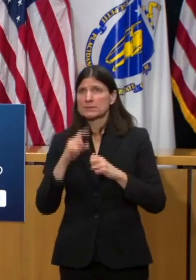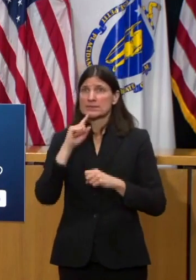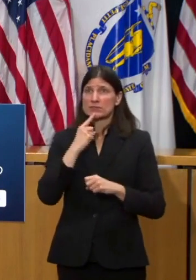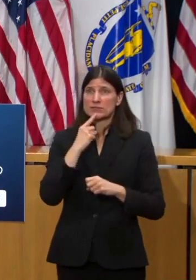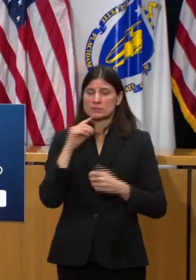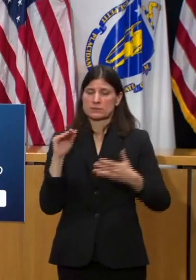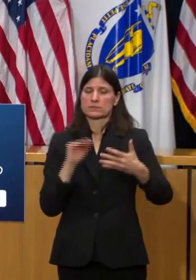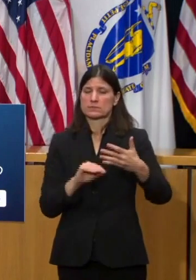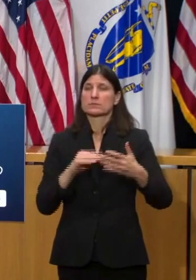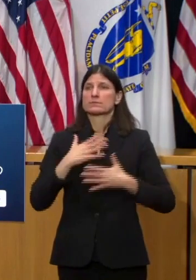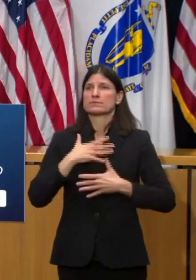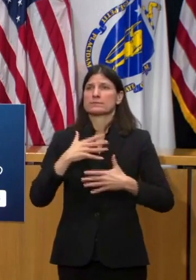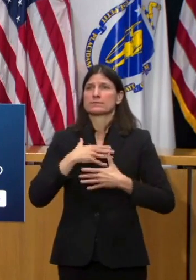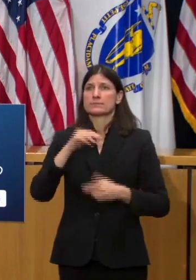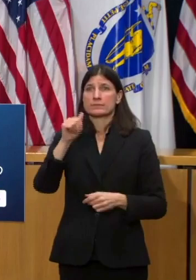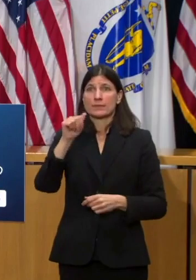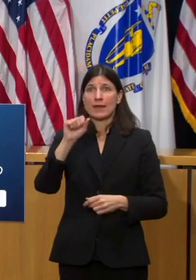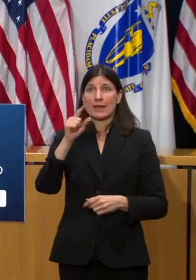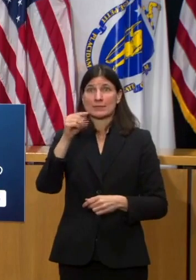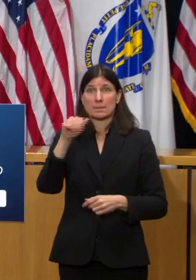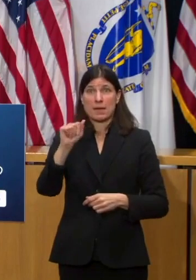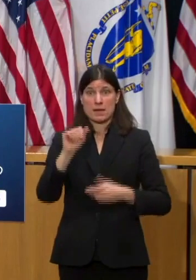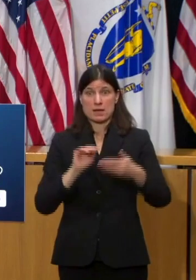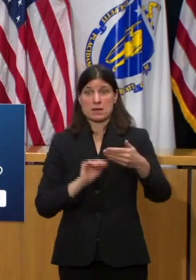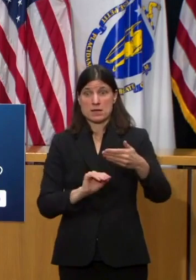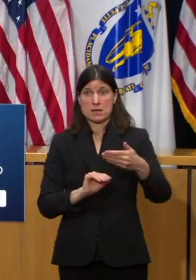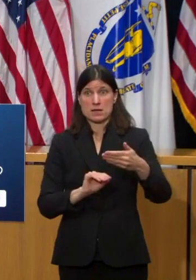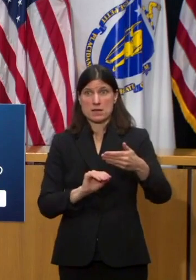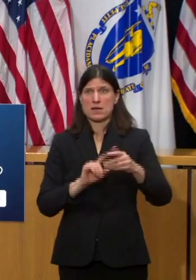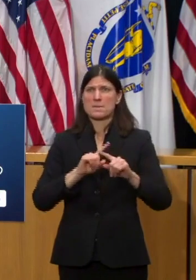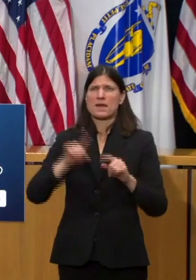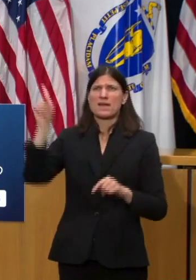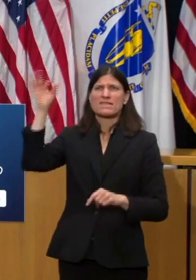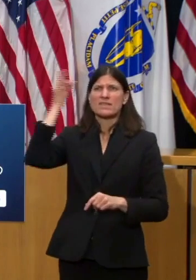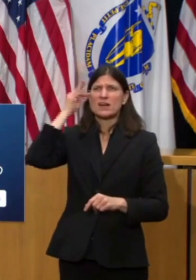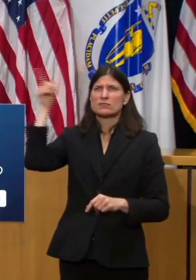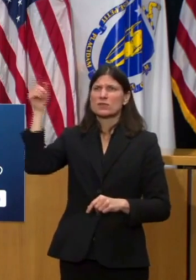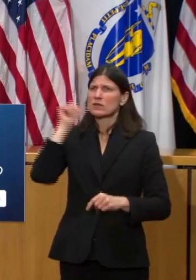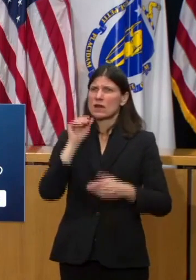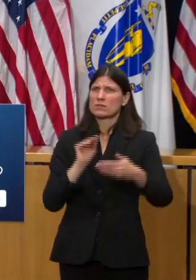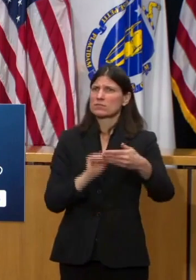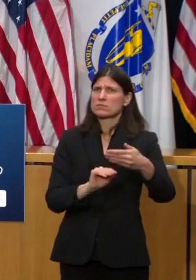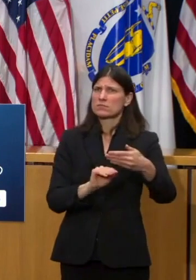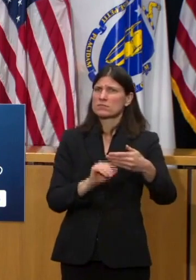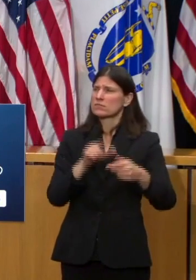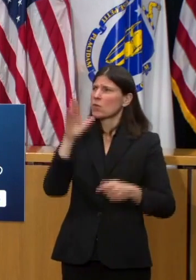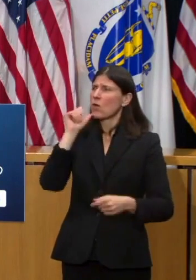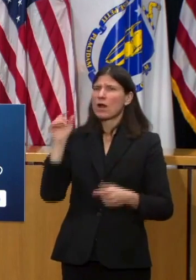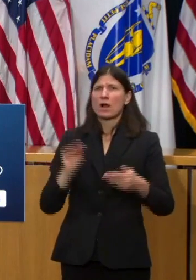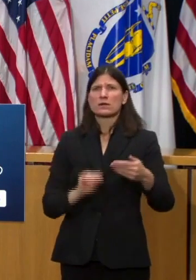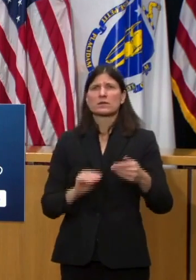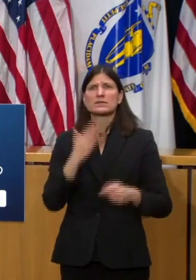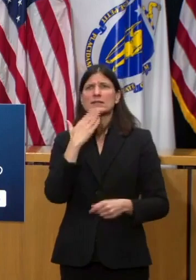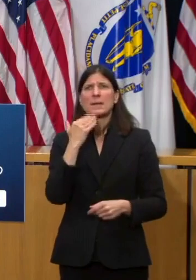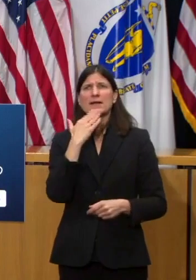don't you extend that to conditions like type 1 diabetes, hypertension, and those other conditions